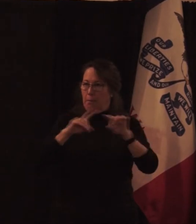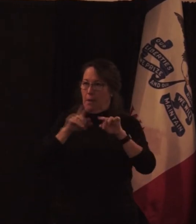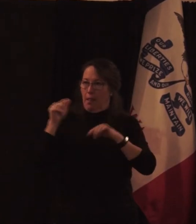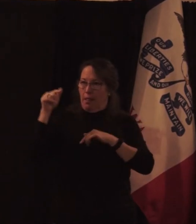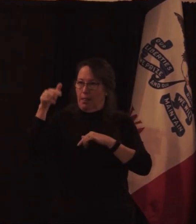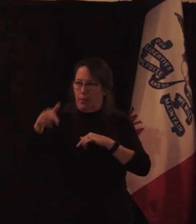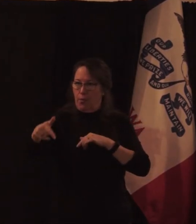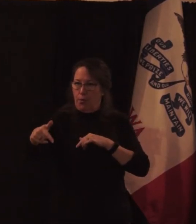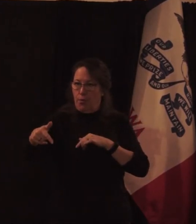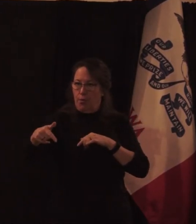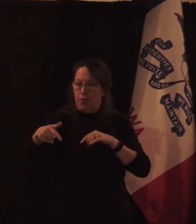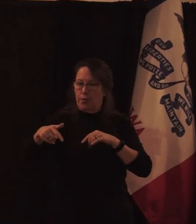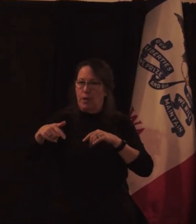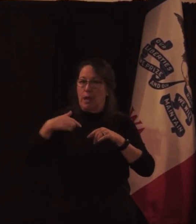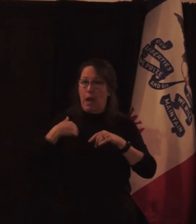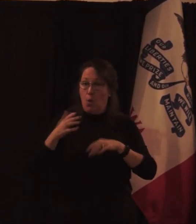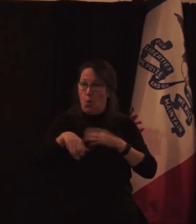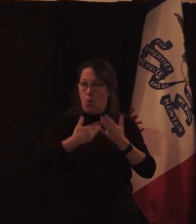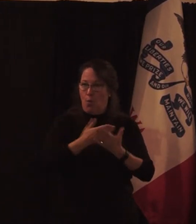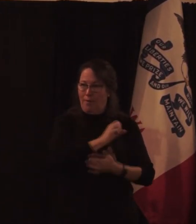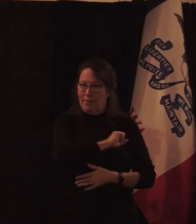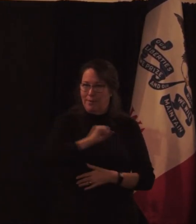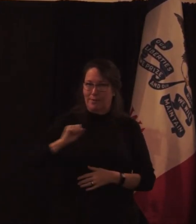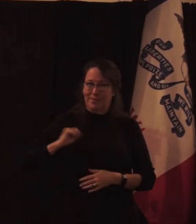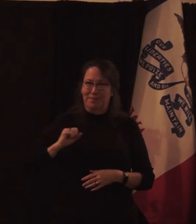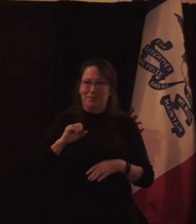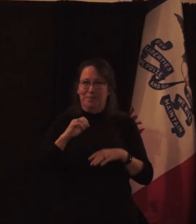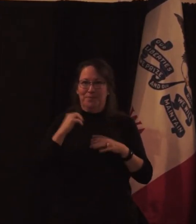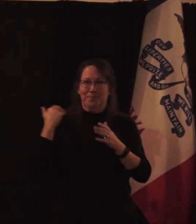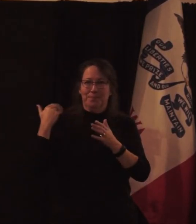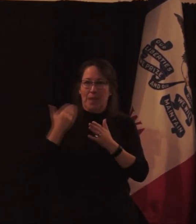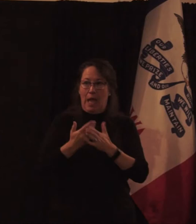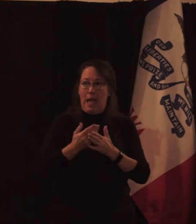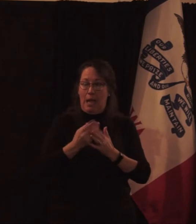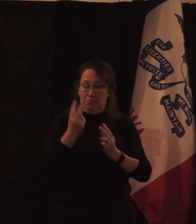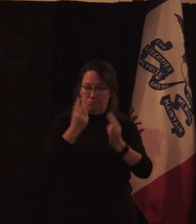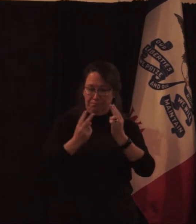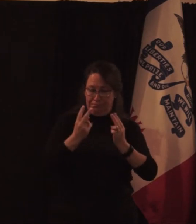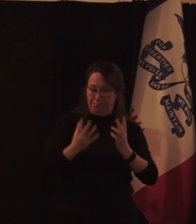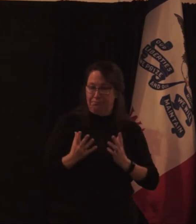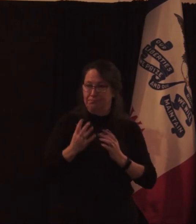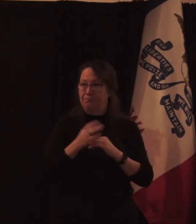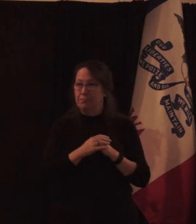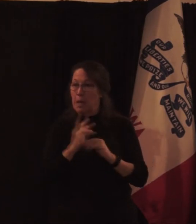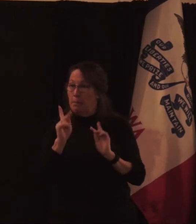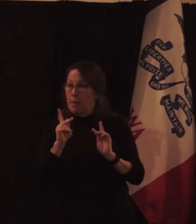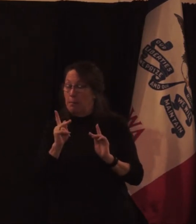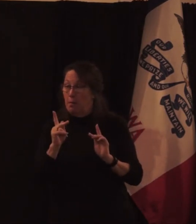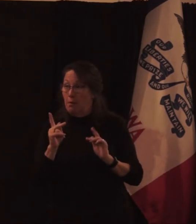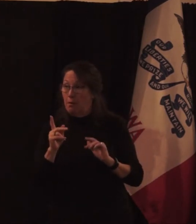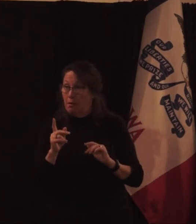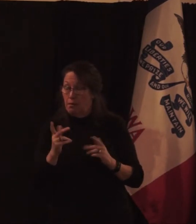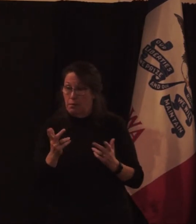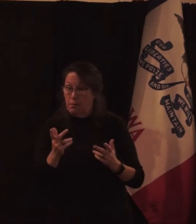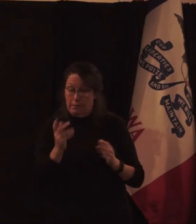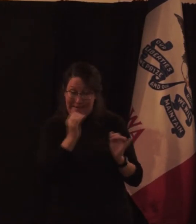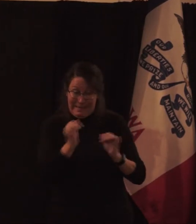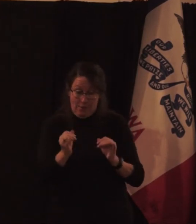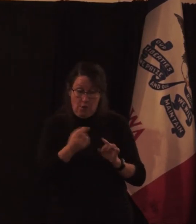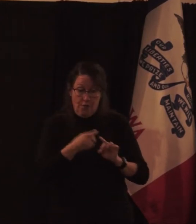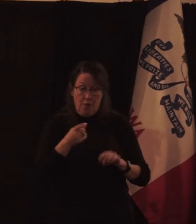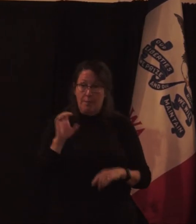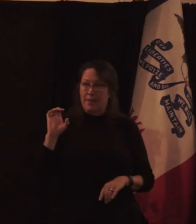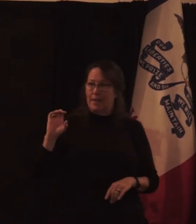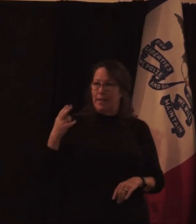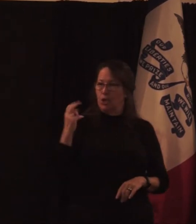on, after I got to the Senate, I was visited by people, some individuals from the